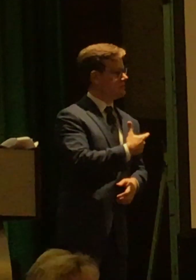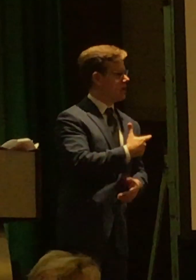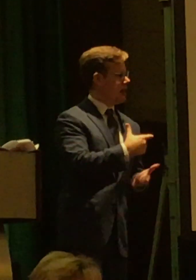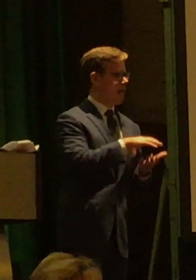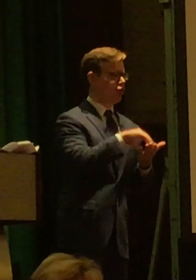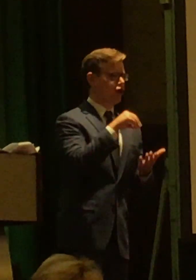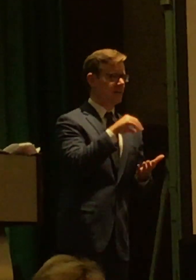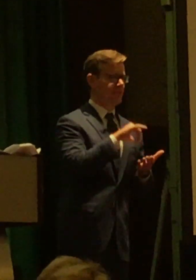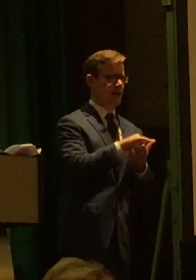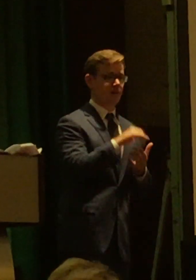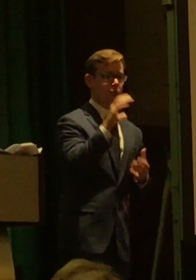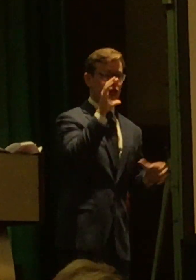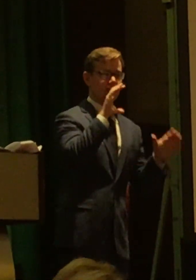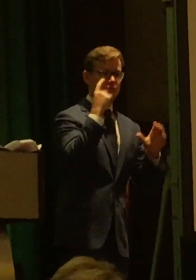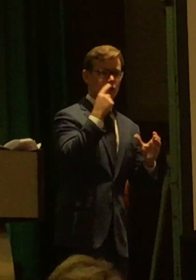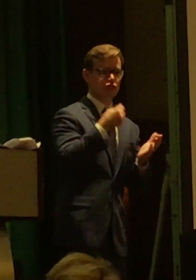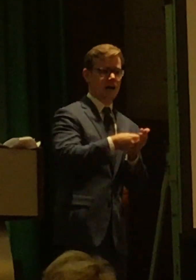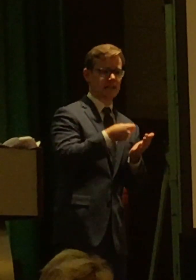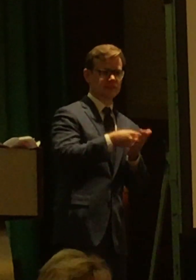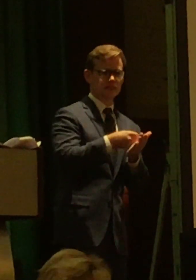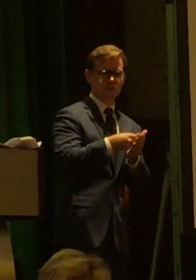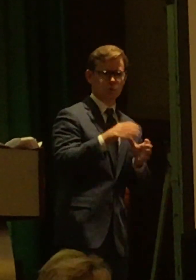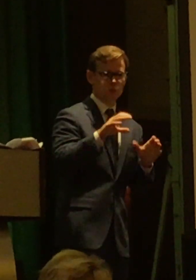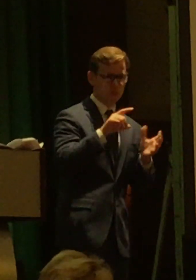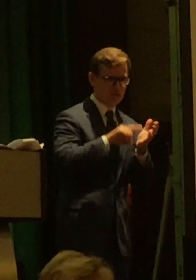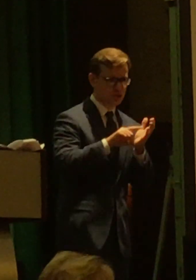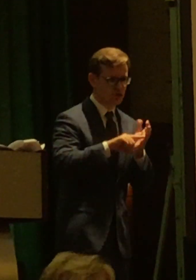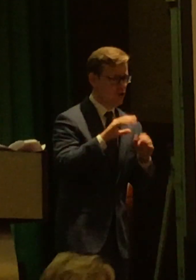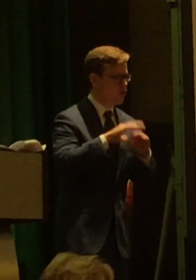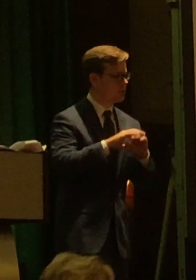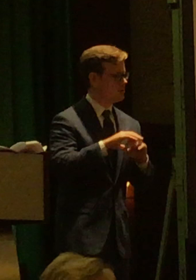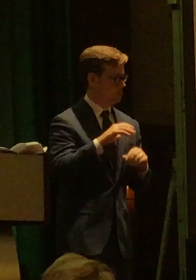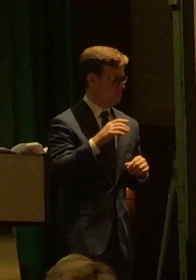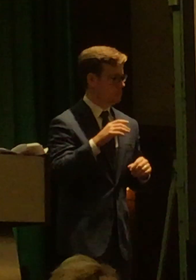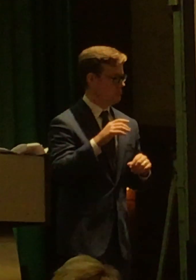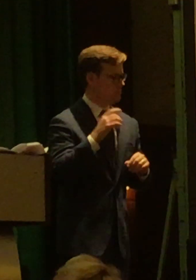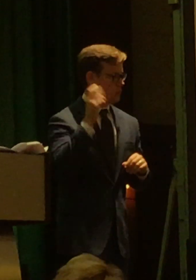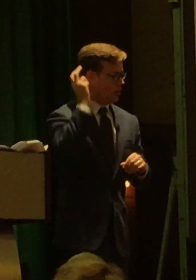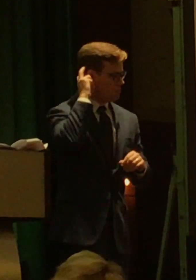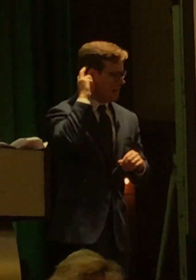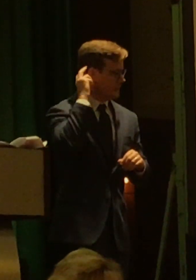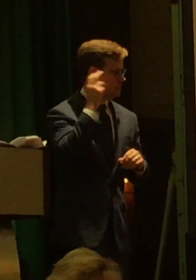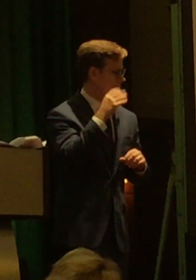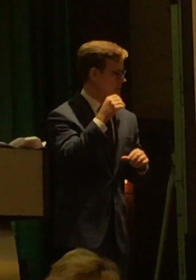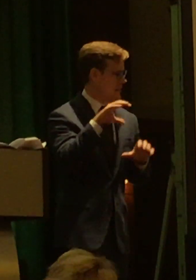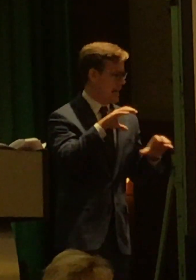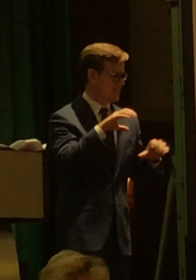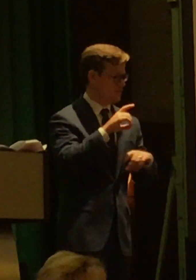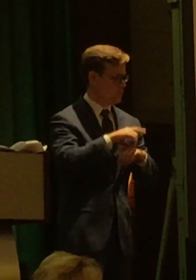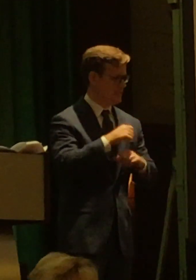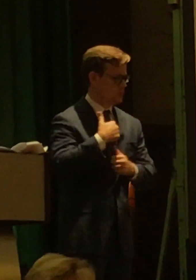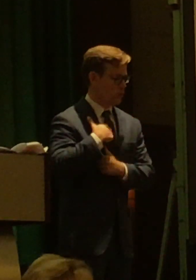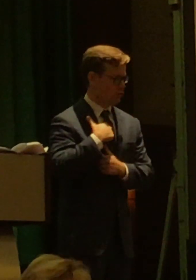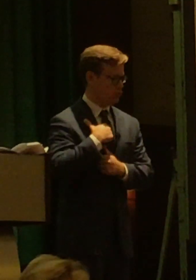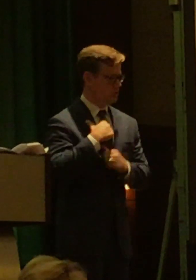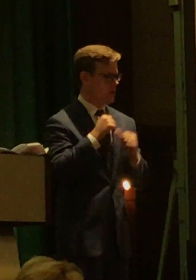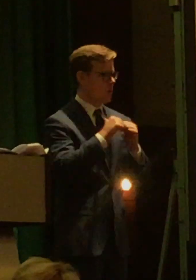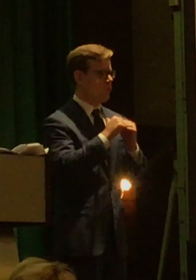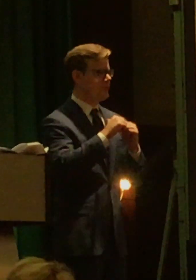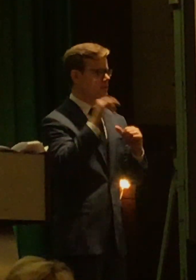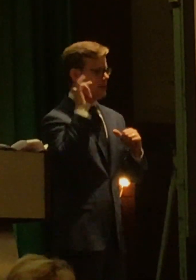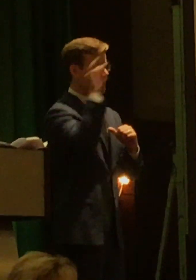their audiology department anniversary, and that had been 60 years celebration. While there, they were trying to do